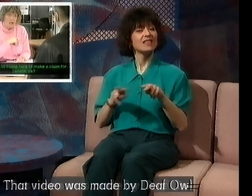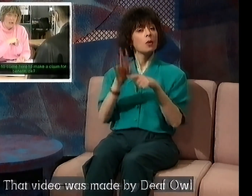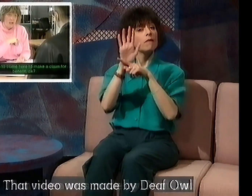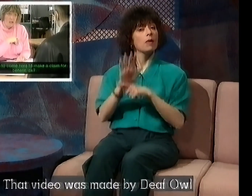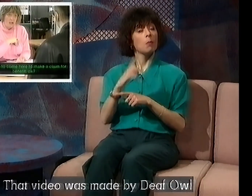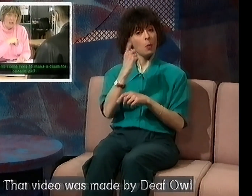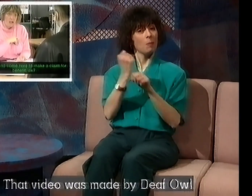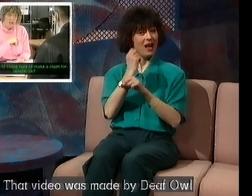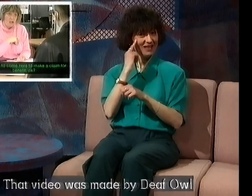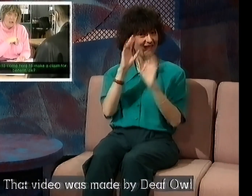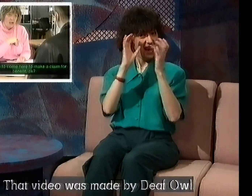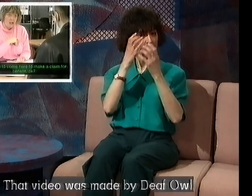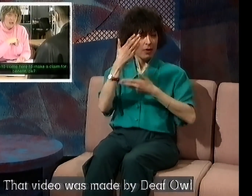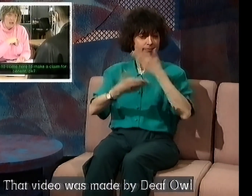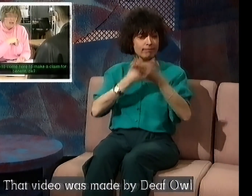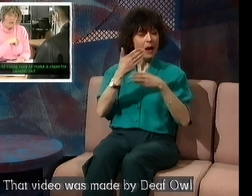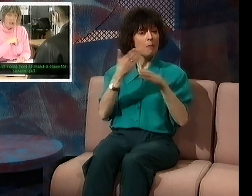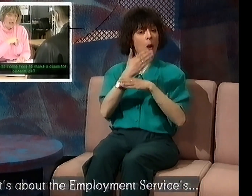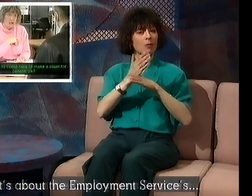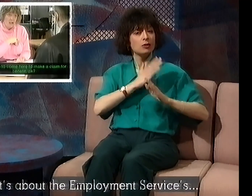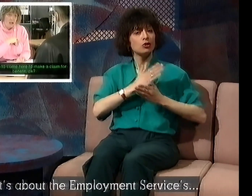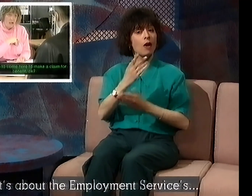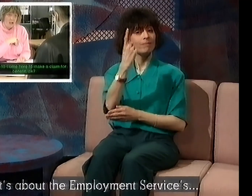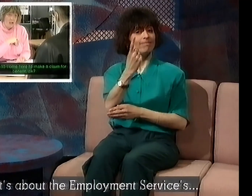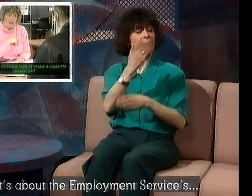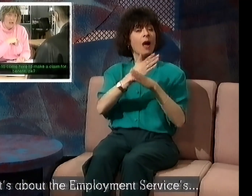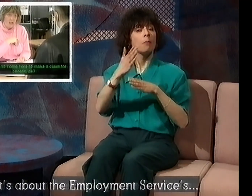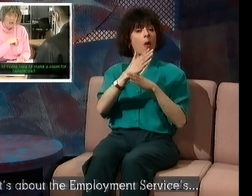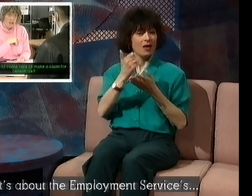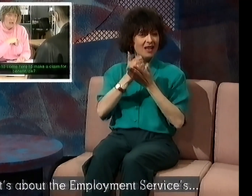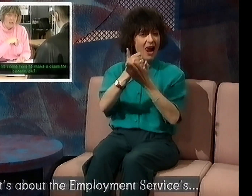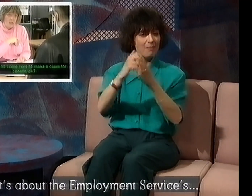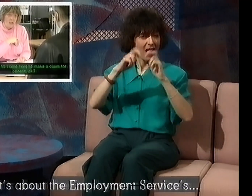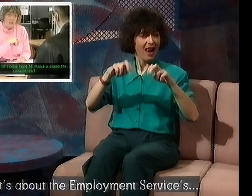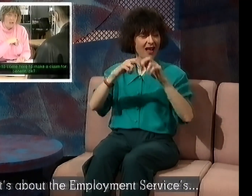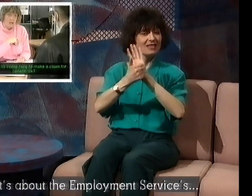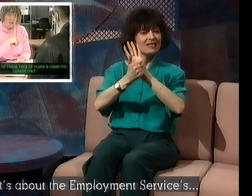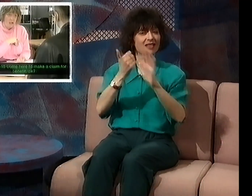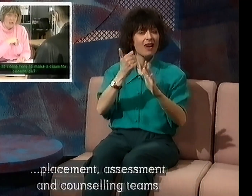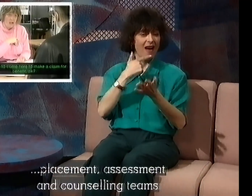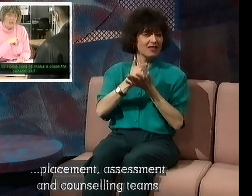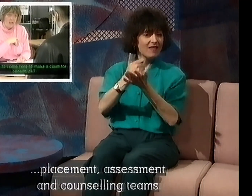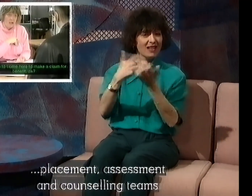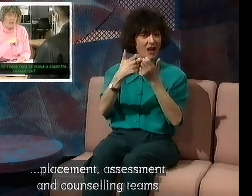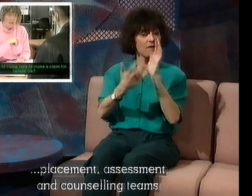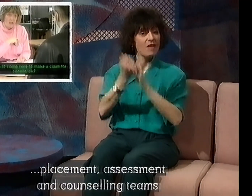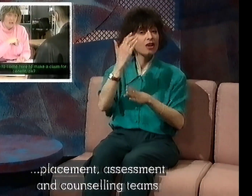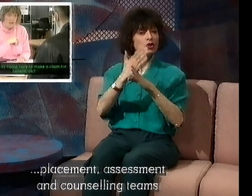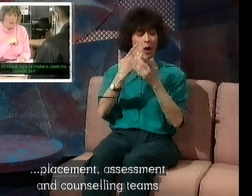That video was made by Deaf Owl. It's about the opportunities offered by the Employment Service and its placement, assessment and